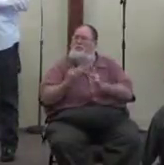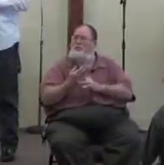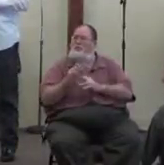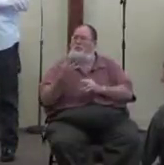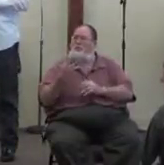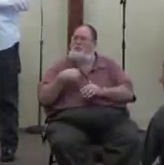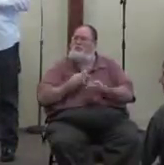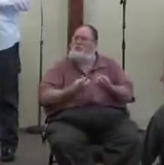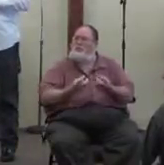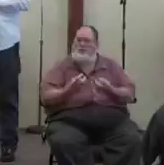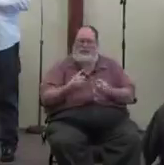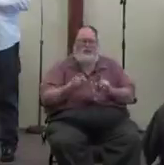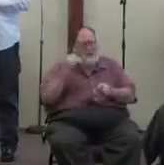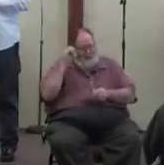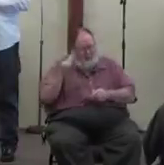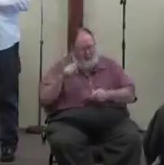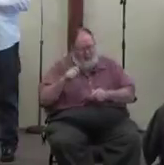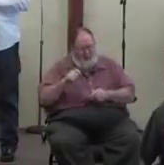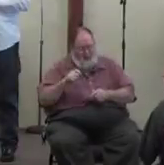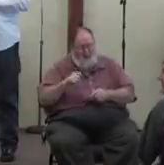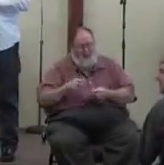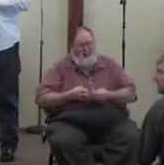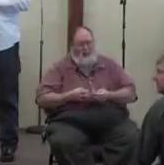if you need a ride, you can meet us over there, but if you want a